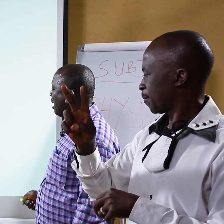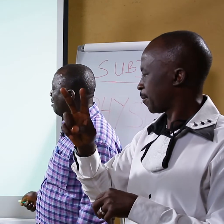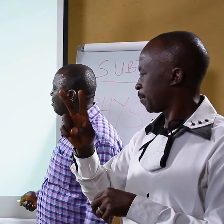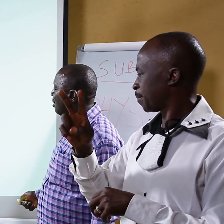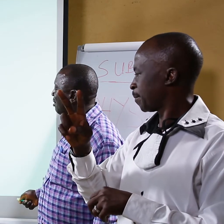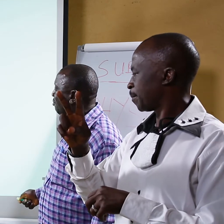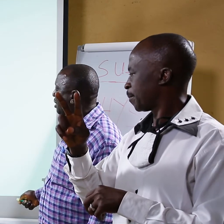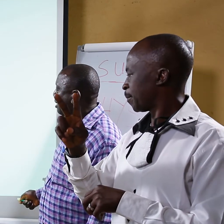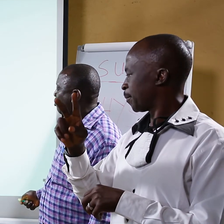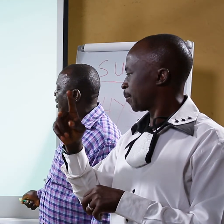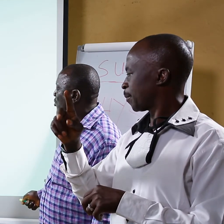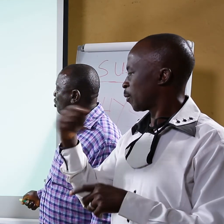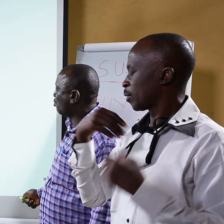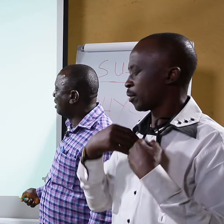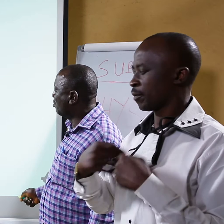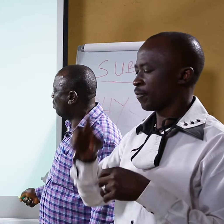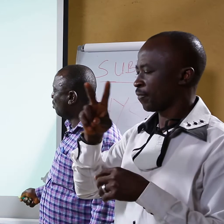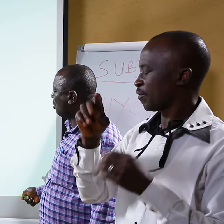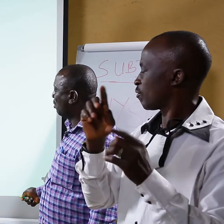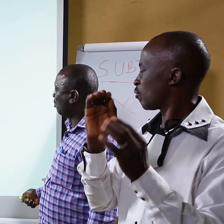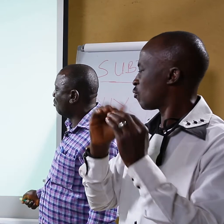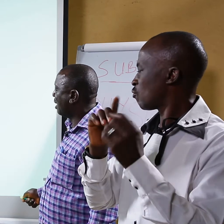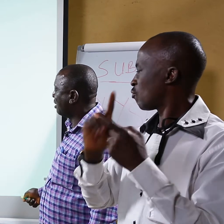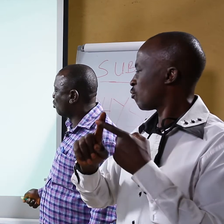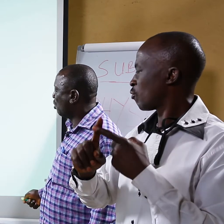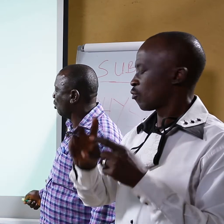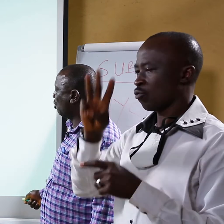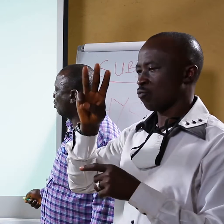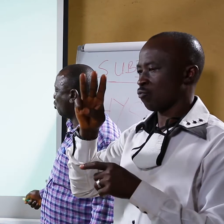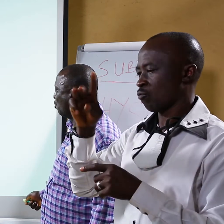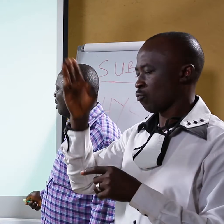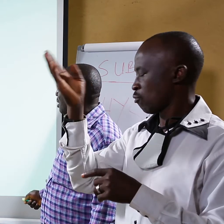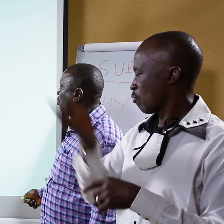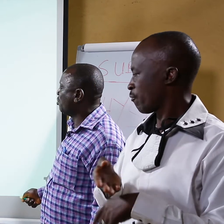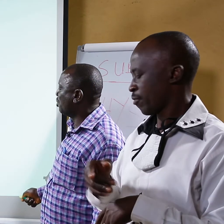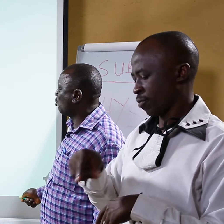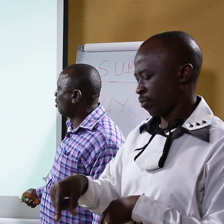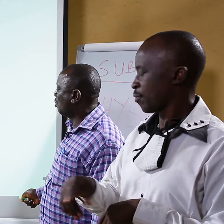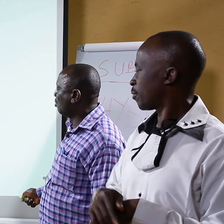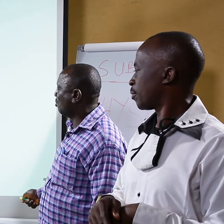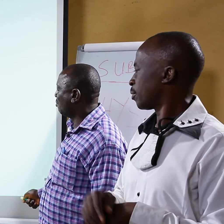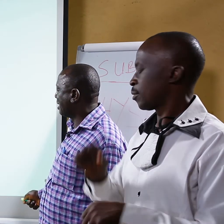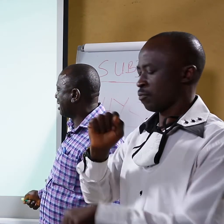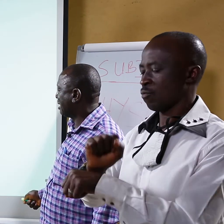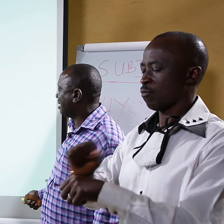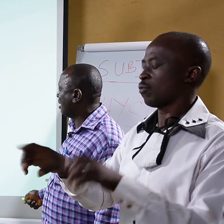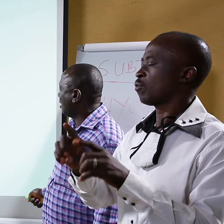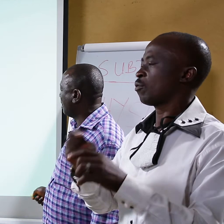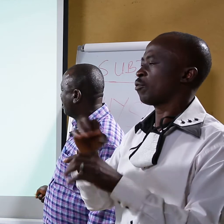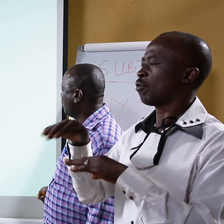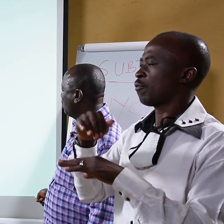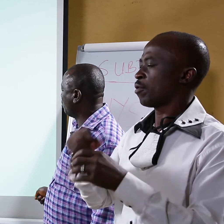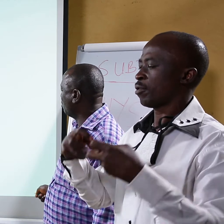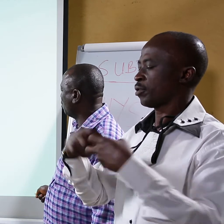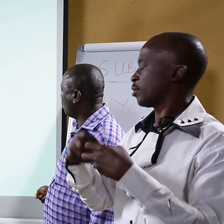will have V to be equals to W over small q. which means work done over charge.